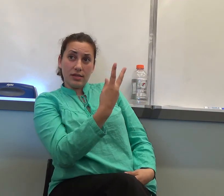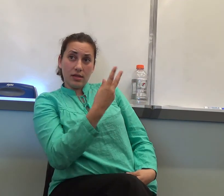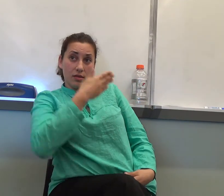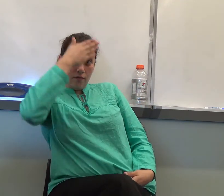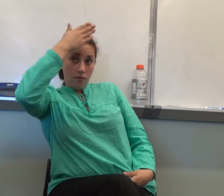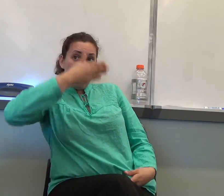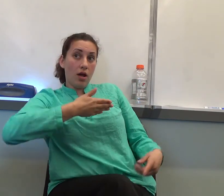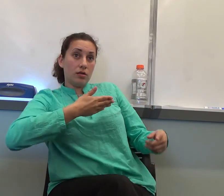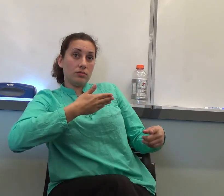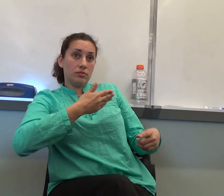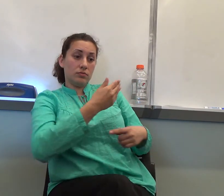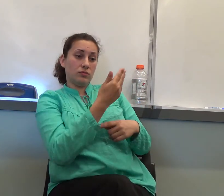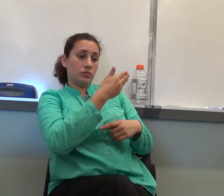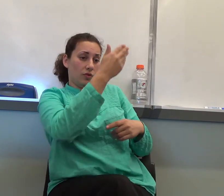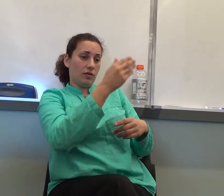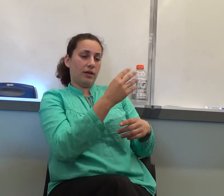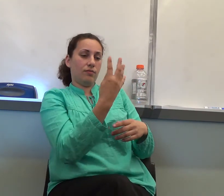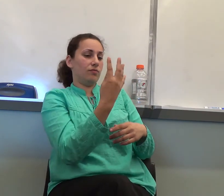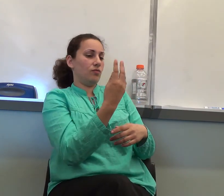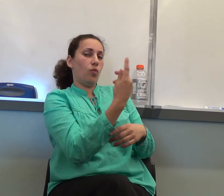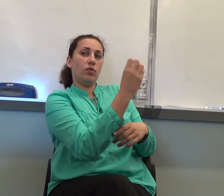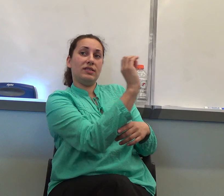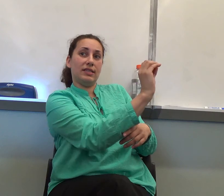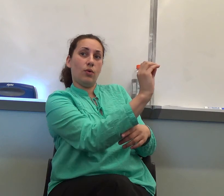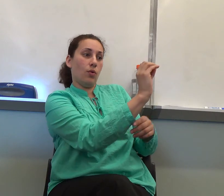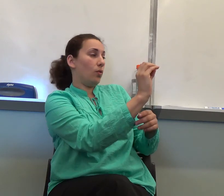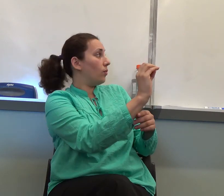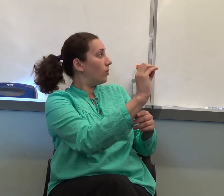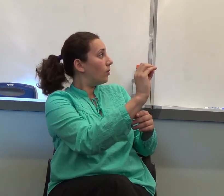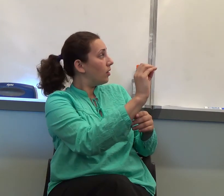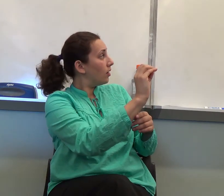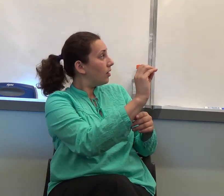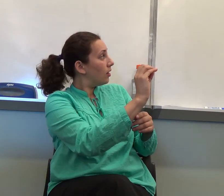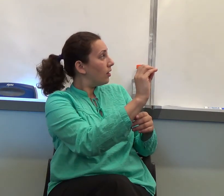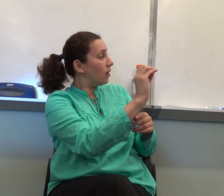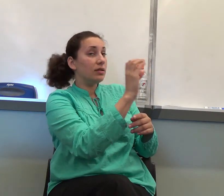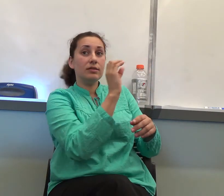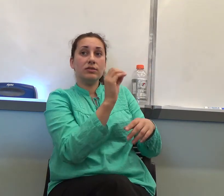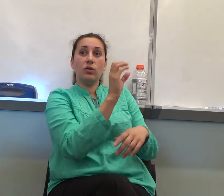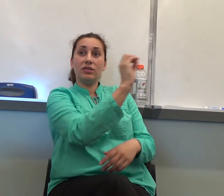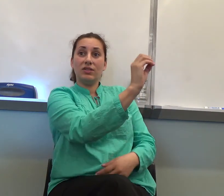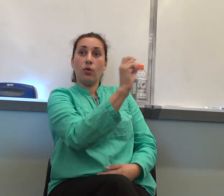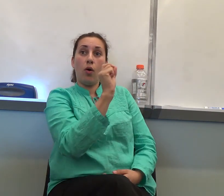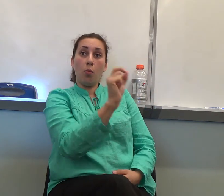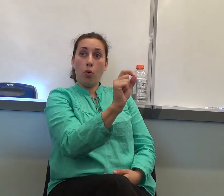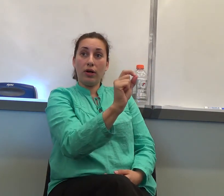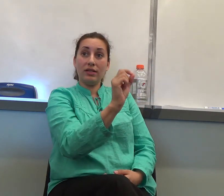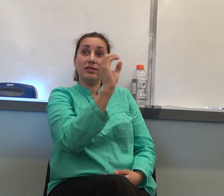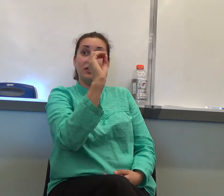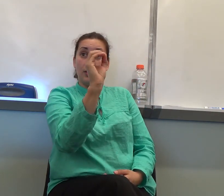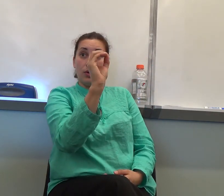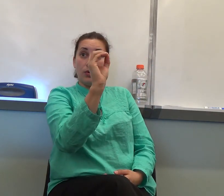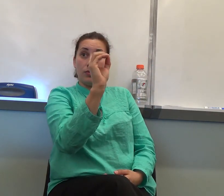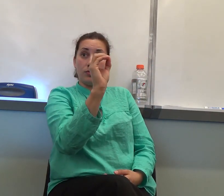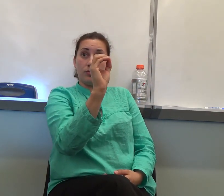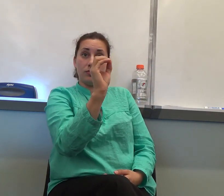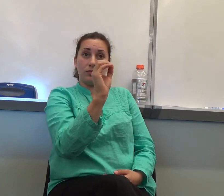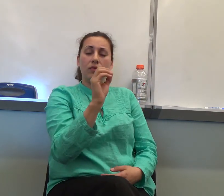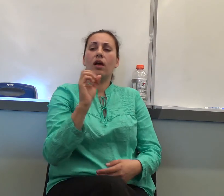there's 1 0, would there ever be like 2 zeros? No, I've never seen that. what you're doing, when you put that in the front like